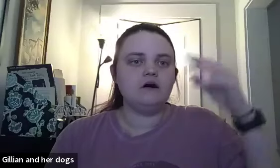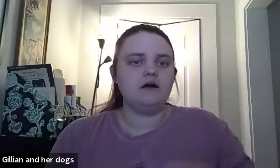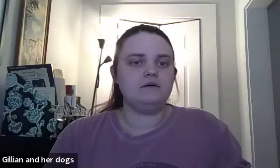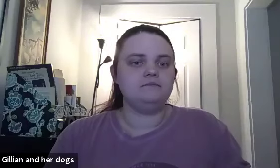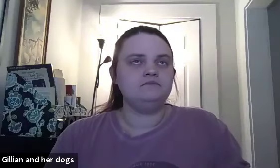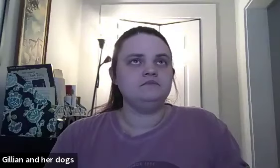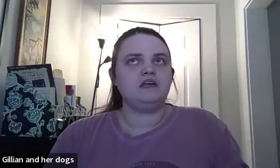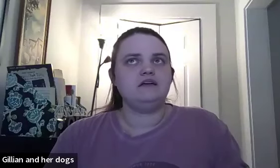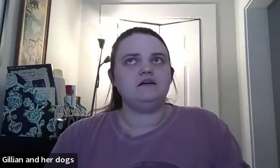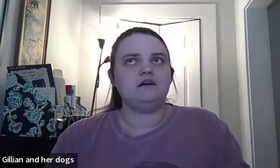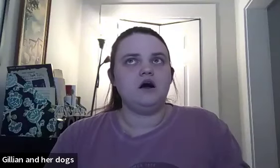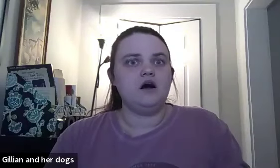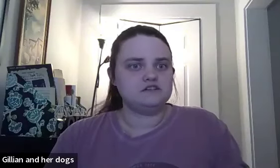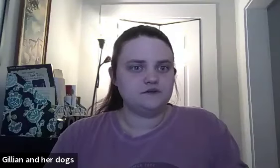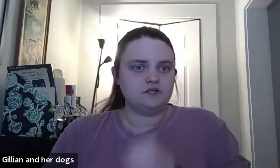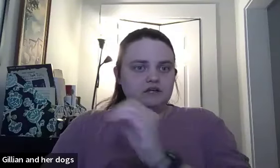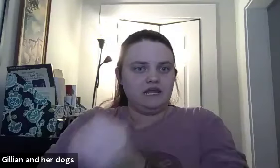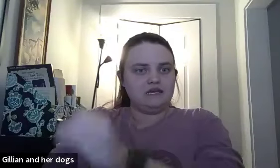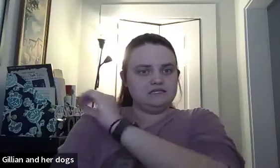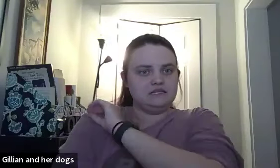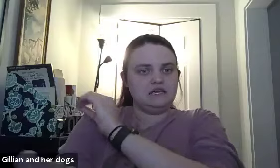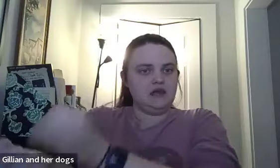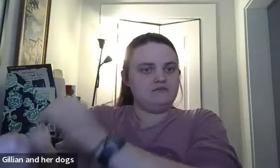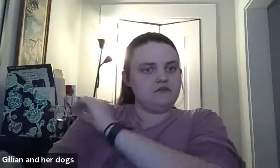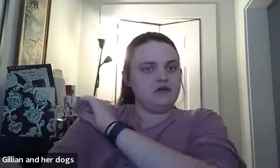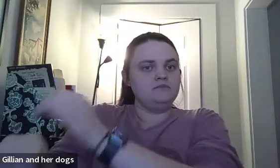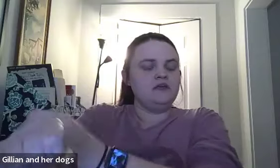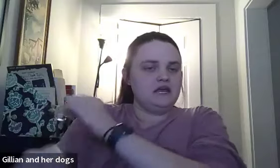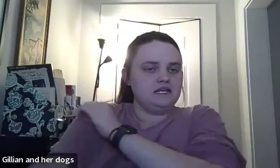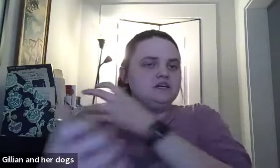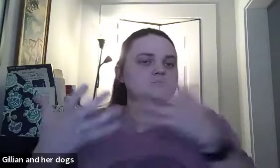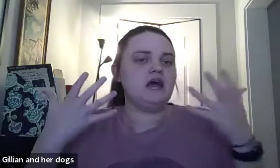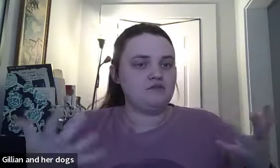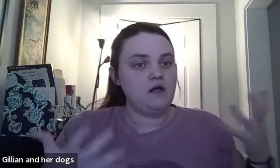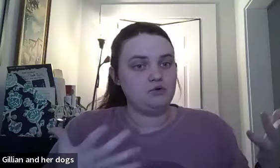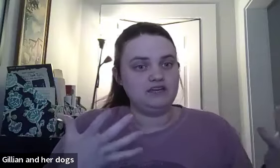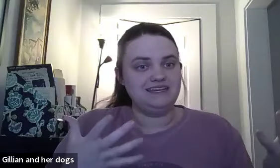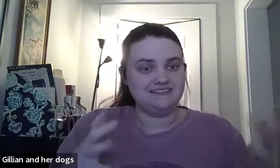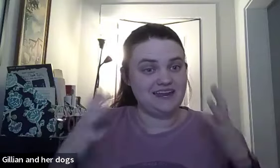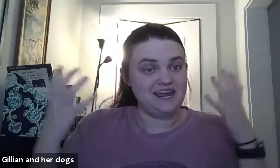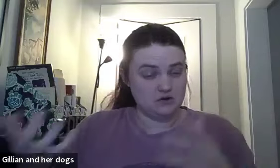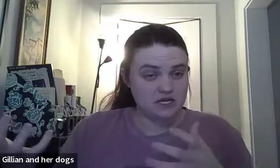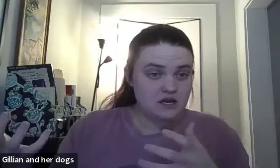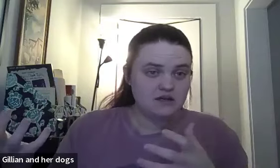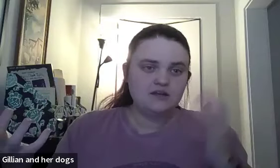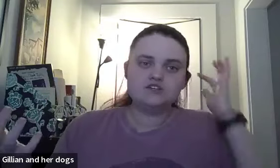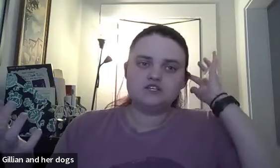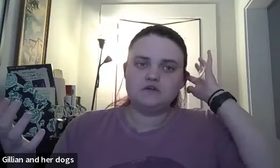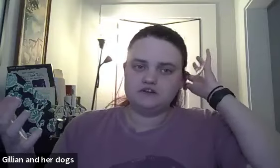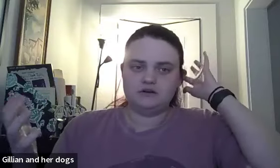Mobile, like Oxford and Anniston have them, and it's because we have a lot more kids in that area. So there's